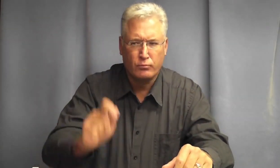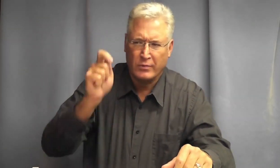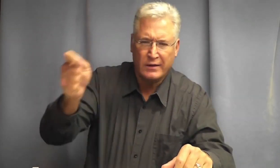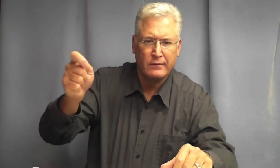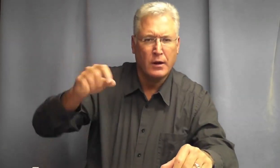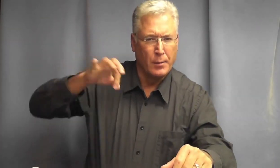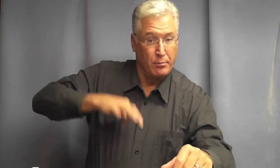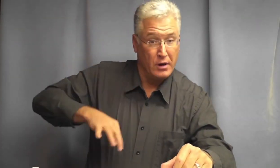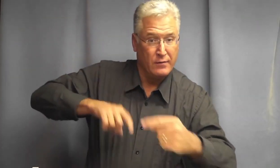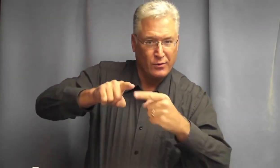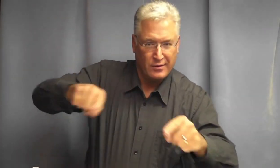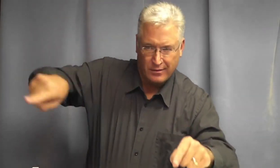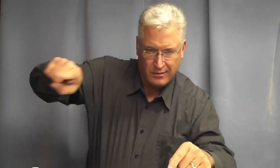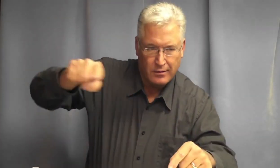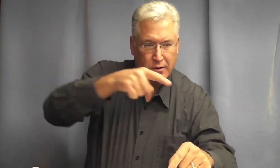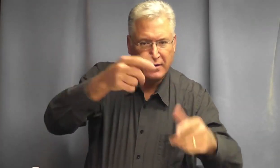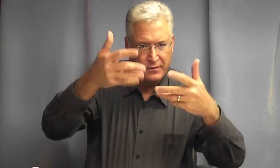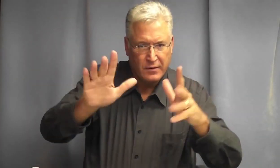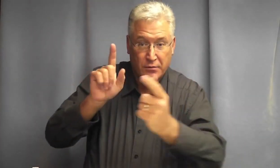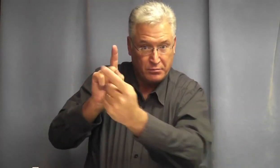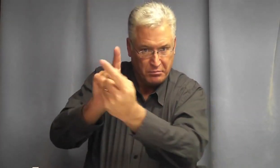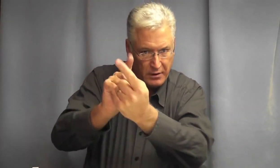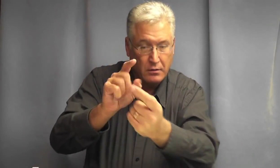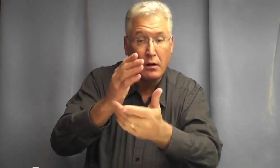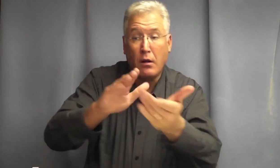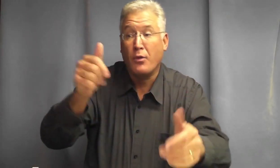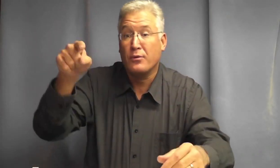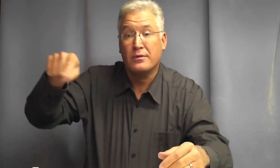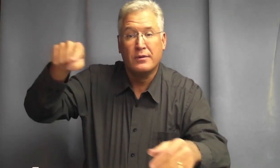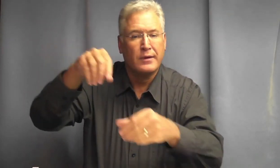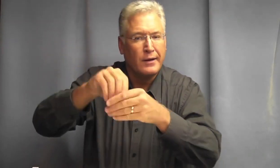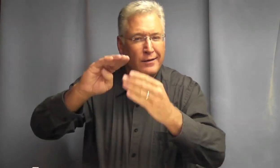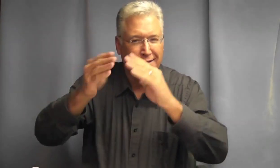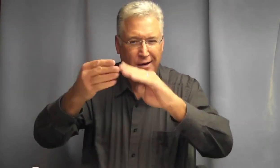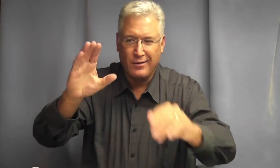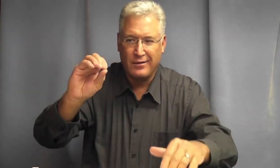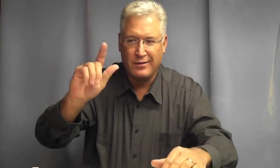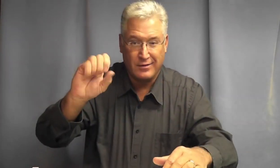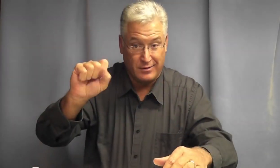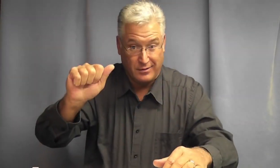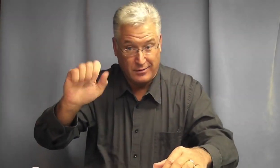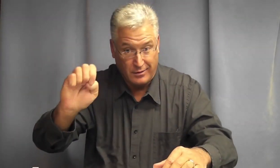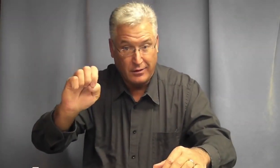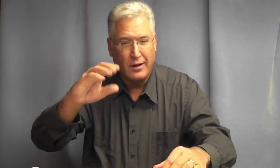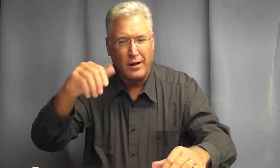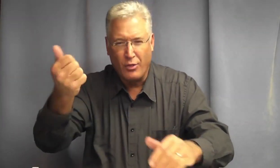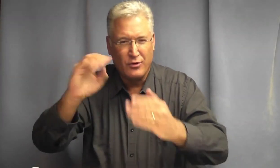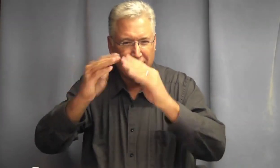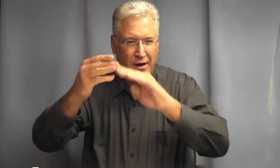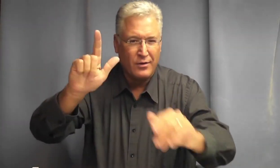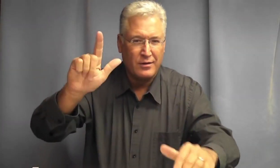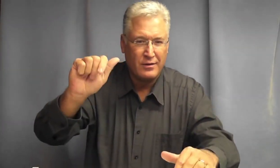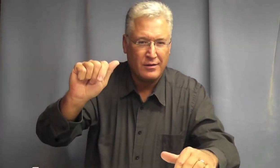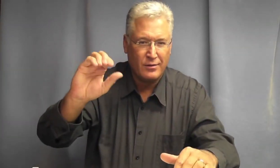met face to face. He wanted to patiently benefit them and others, like those in